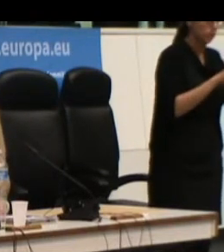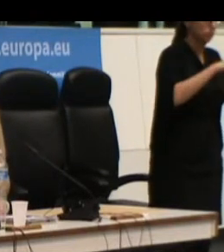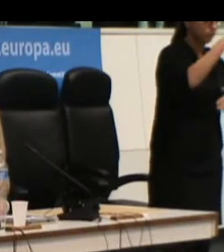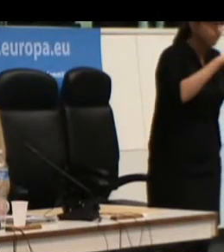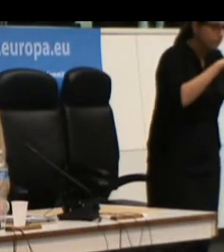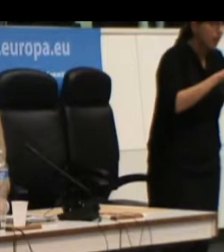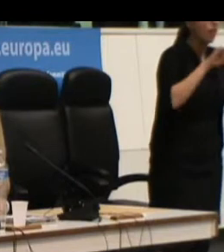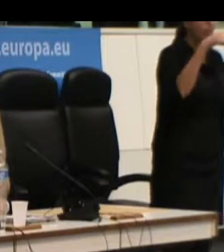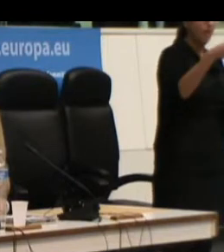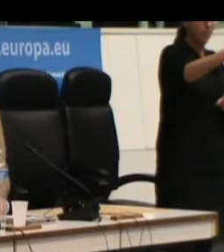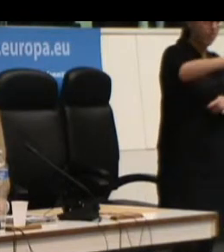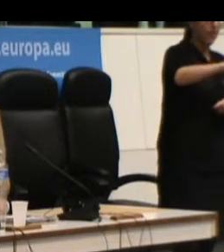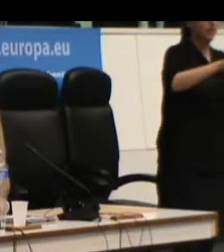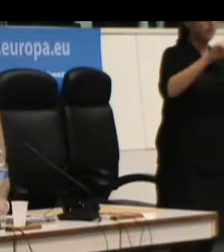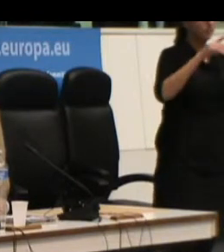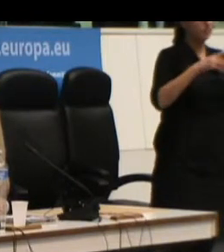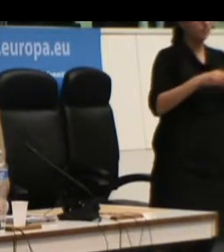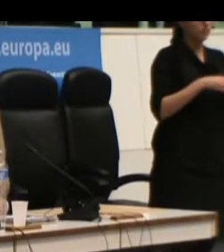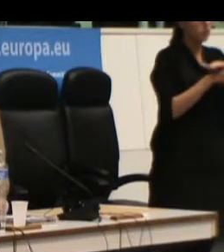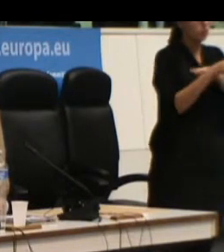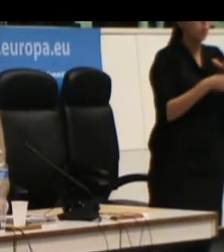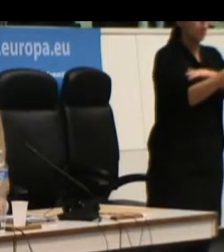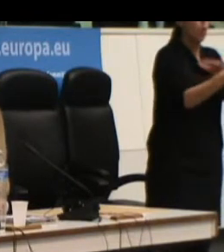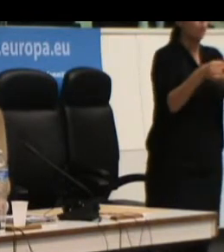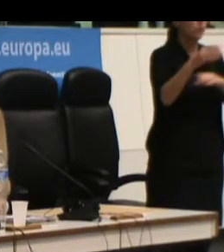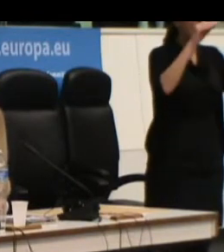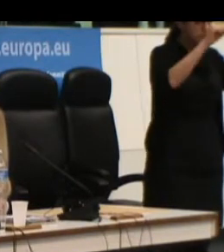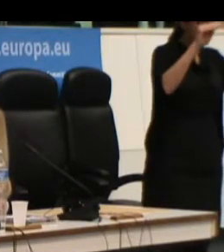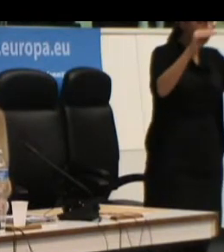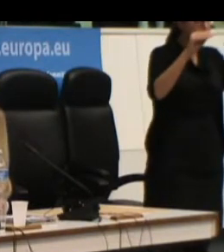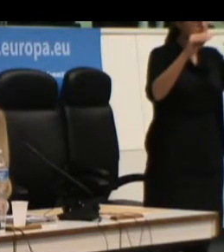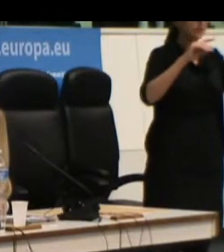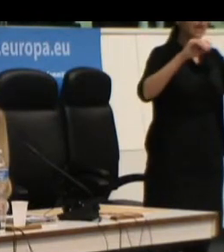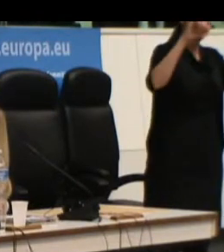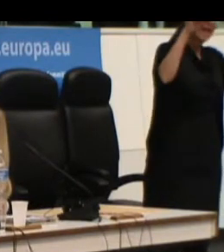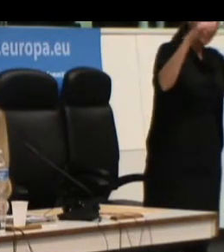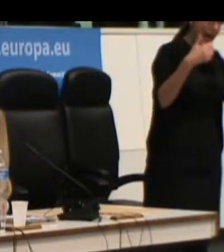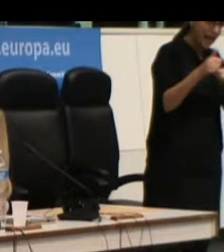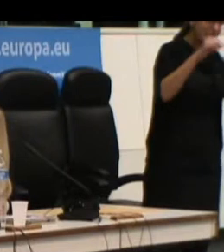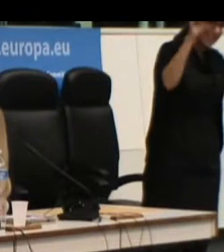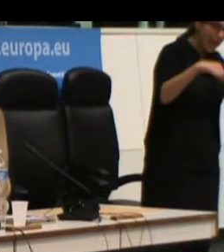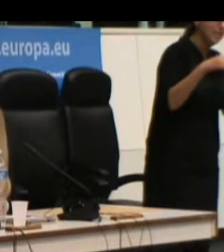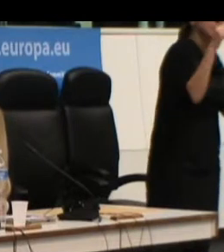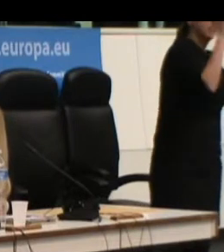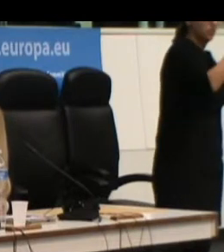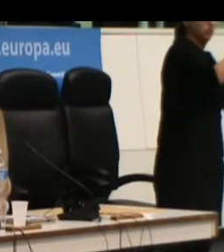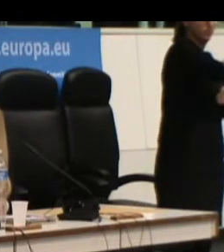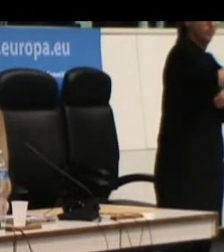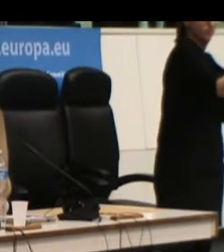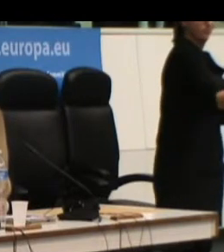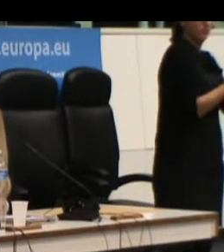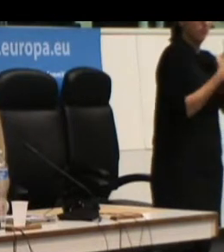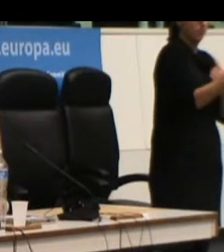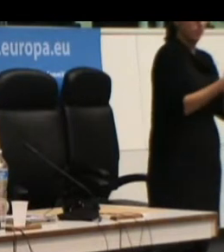staff through teaching qualifications so that they can actually teach the customers. And increasingly we're